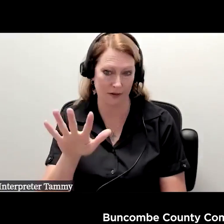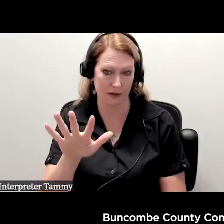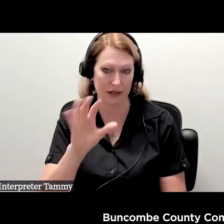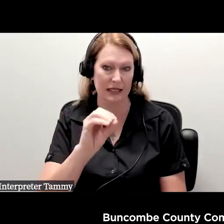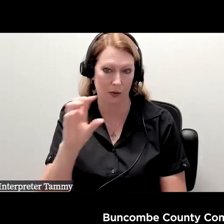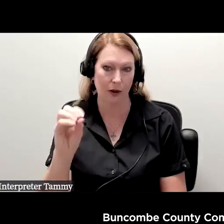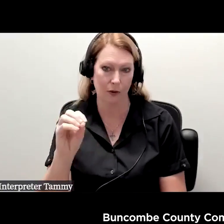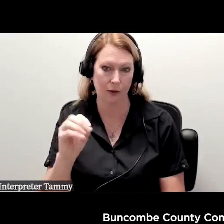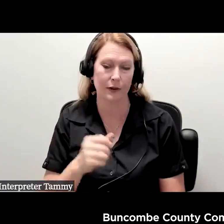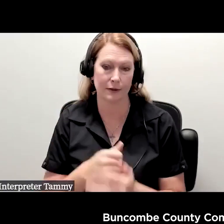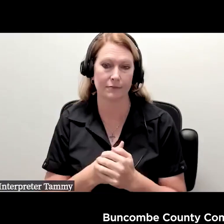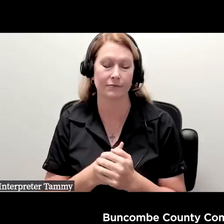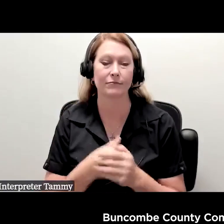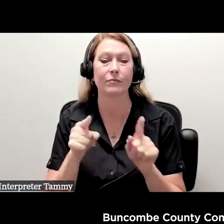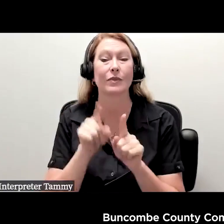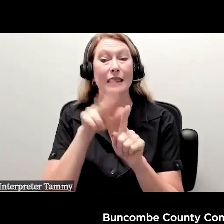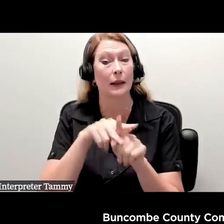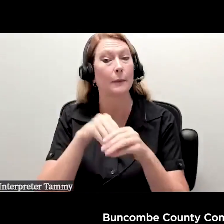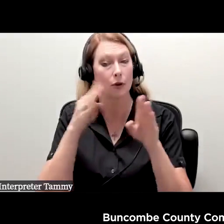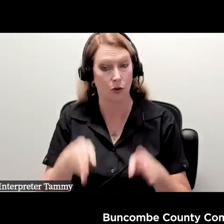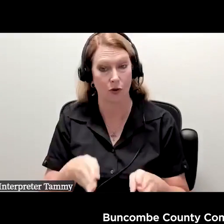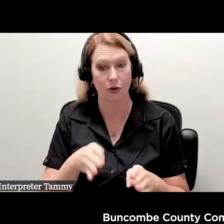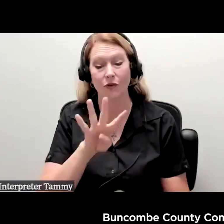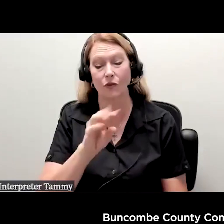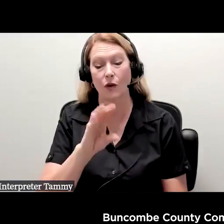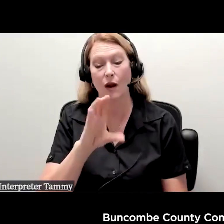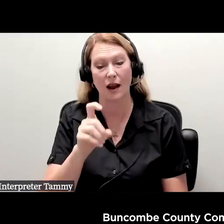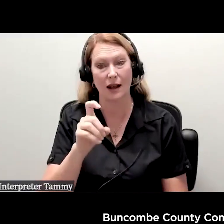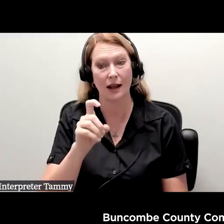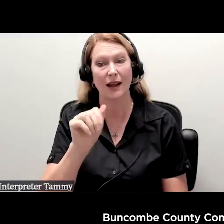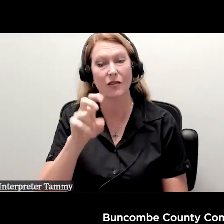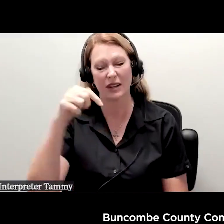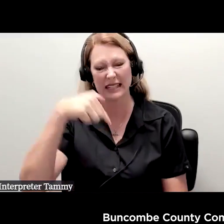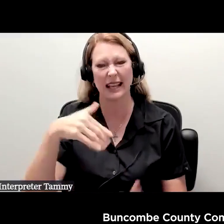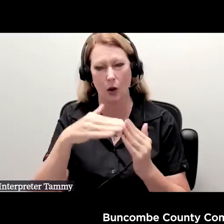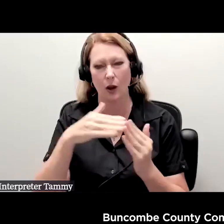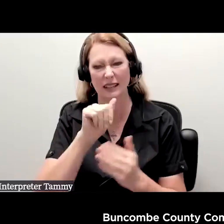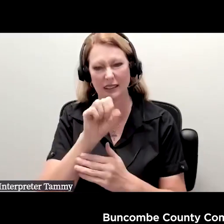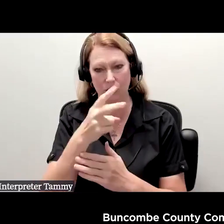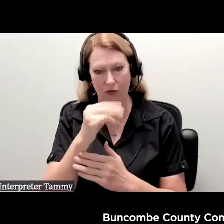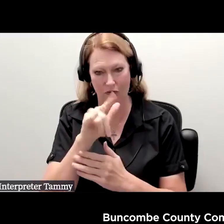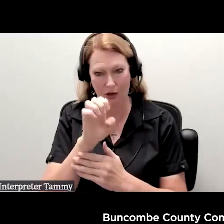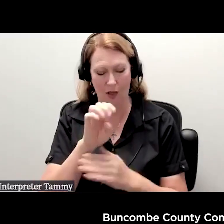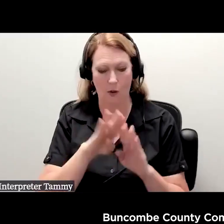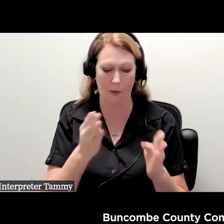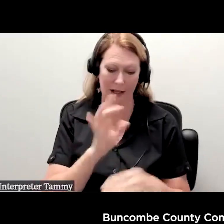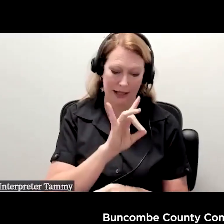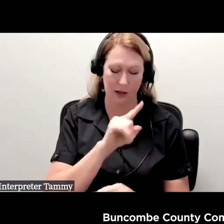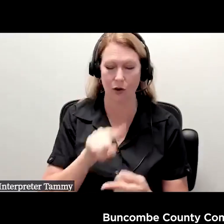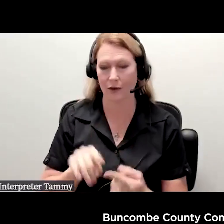828-250-5500. You can also apply in person at 40 Cox Avenue in downtown Asheville from 8 a.m. to 5 p.m.